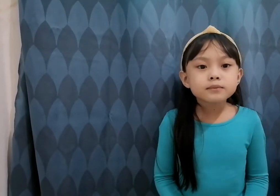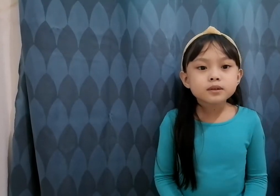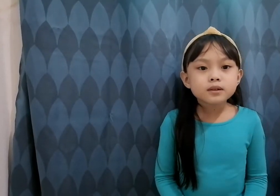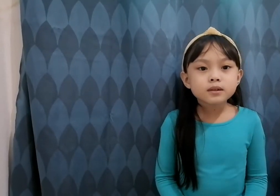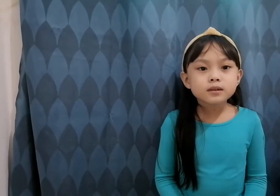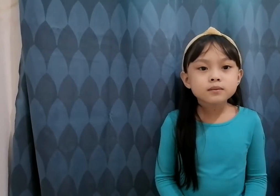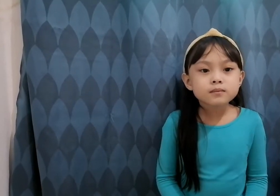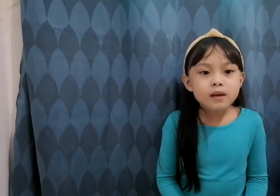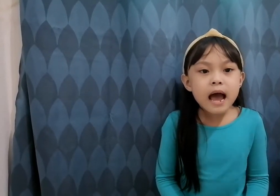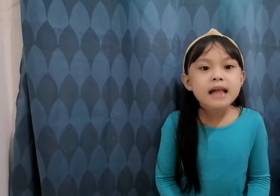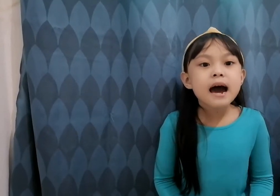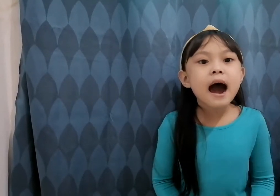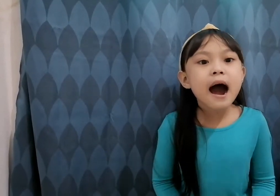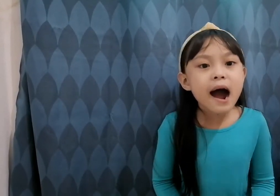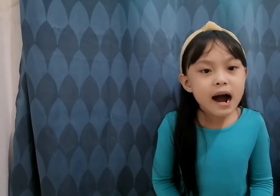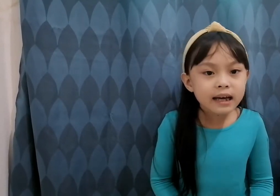Asad. Al-Ahad.